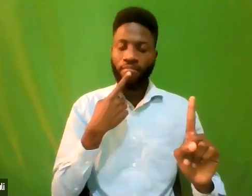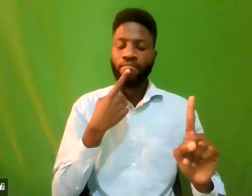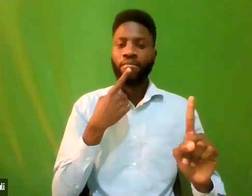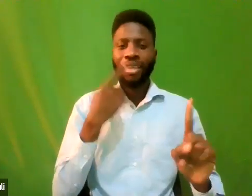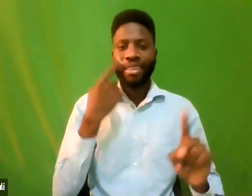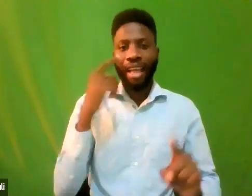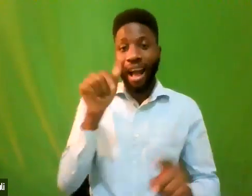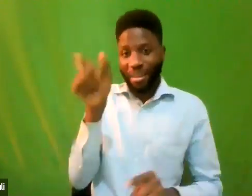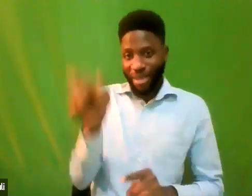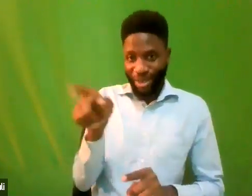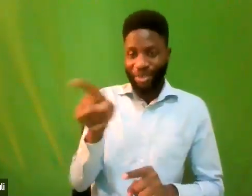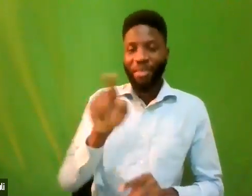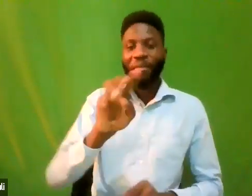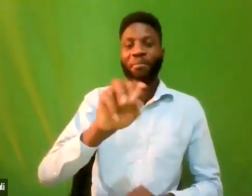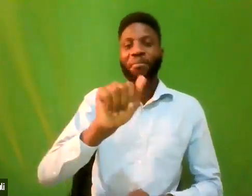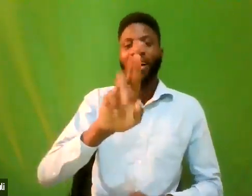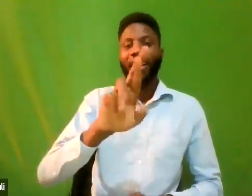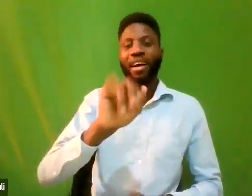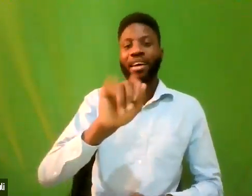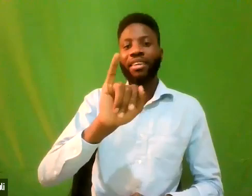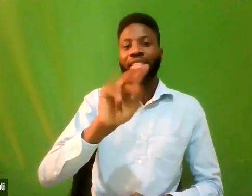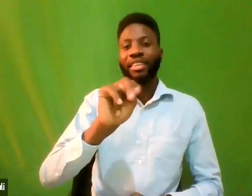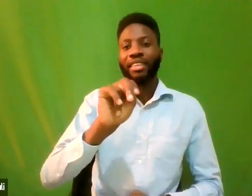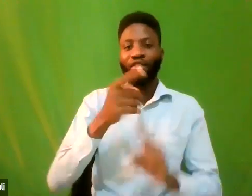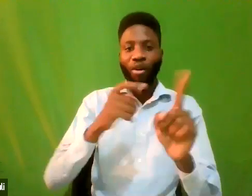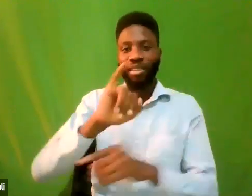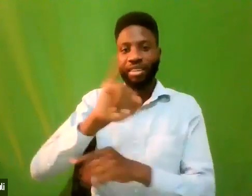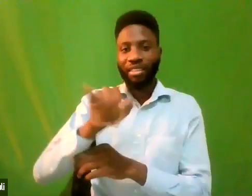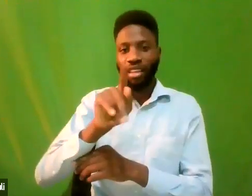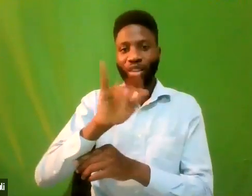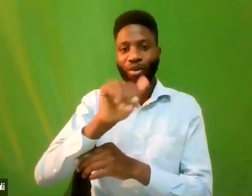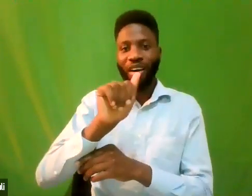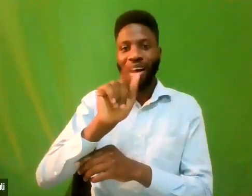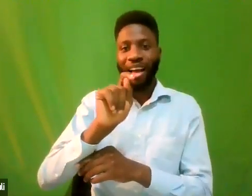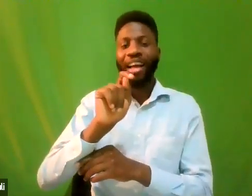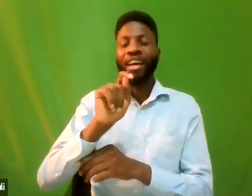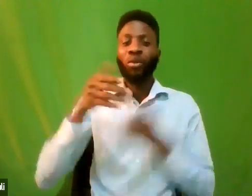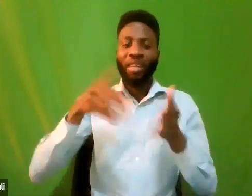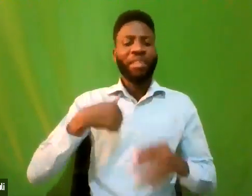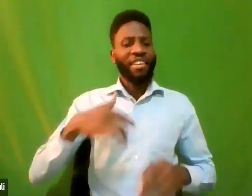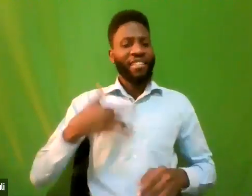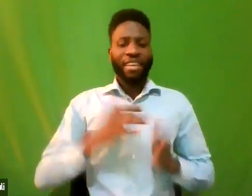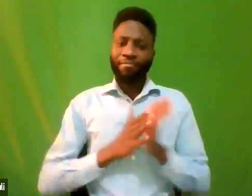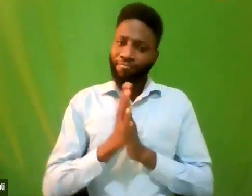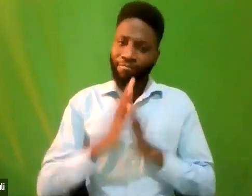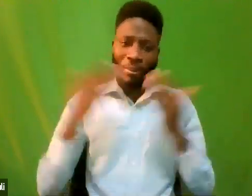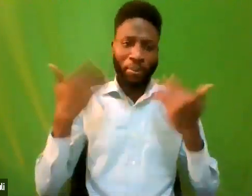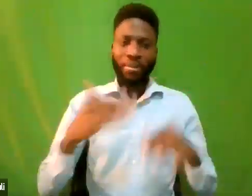one. Martin Moher from JKUAT. Today, I feel very motivated. Thank you so much, Ashura Michael, for your